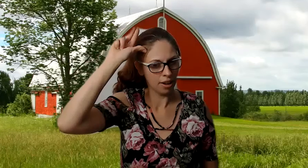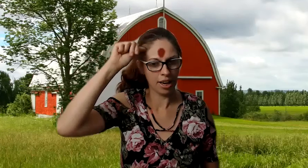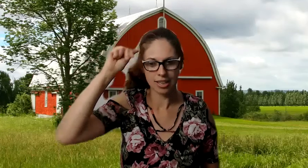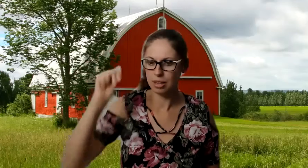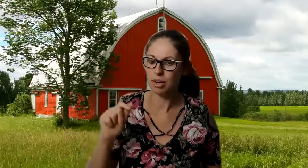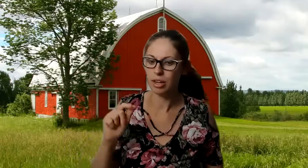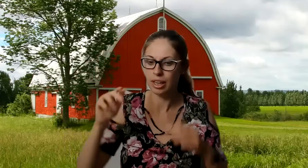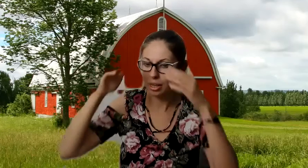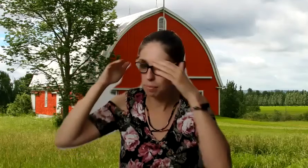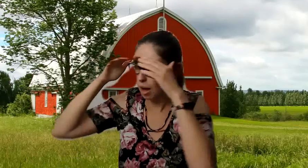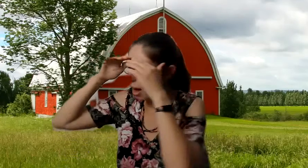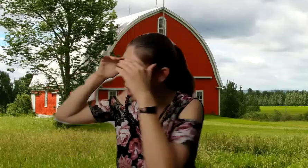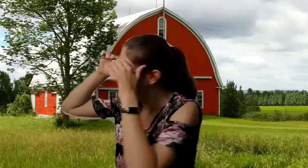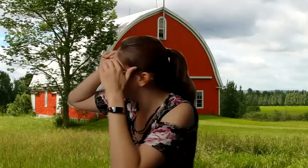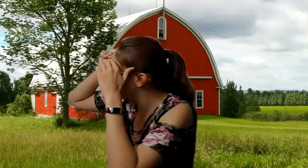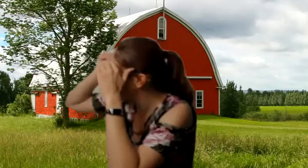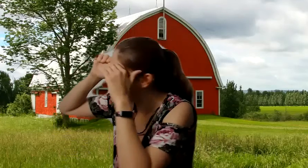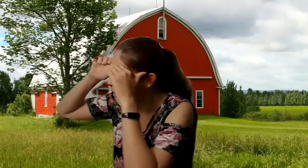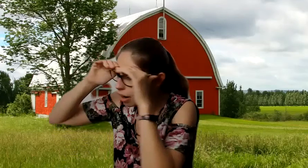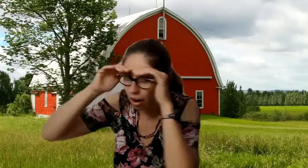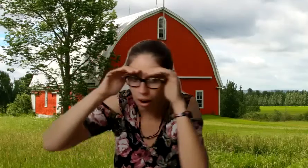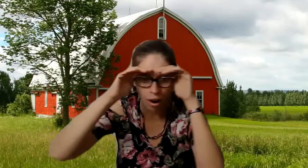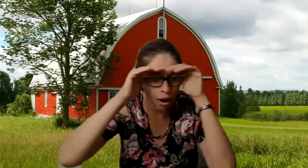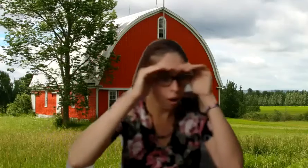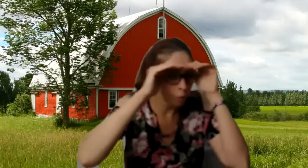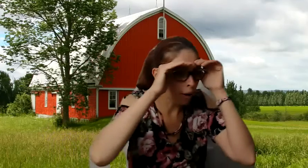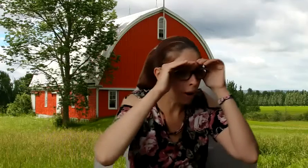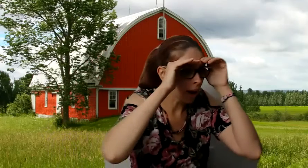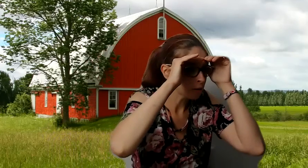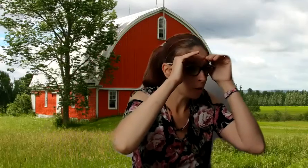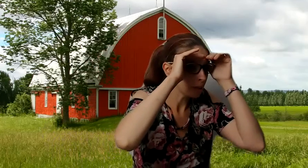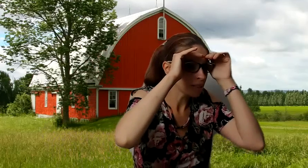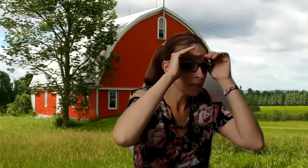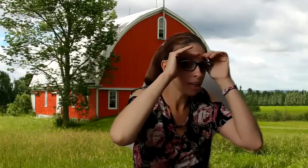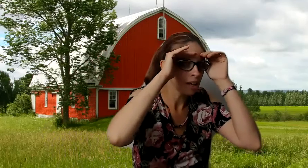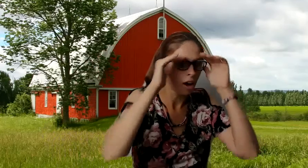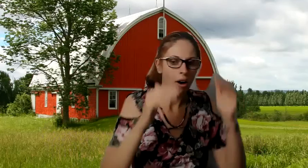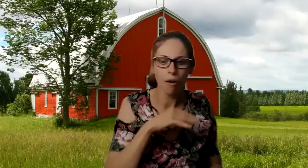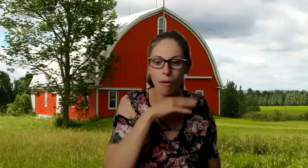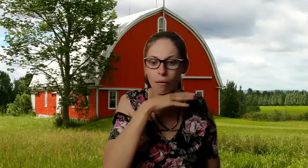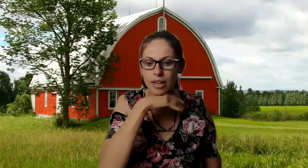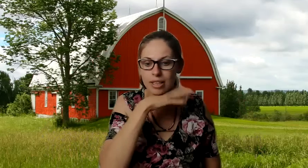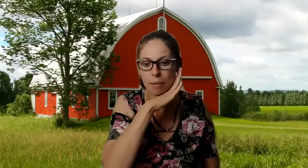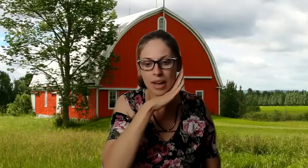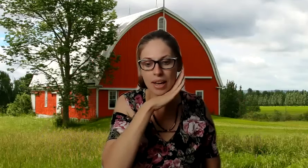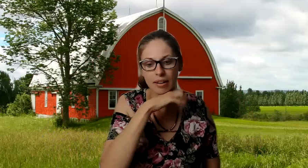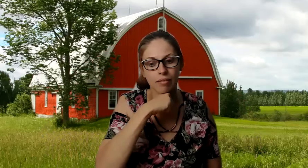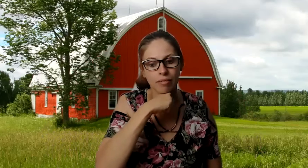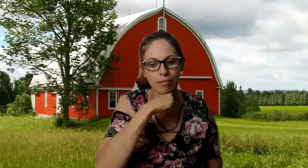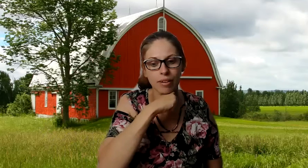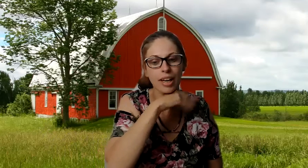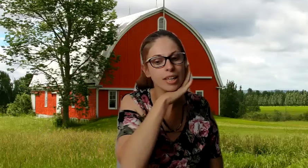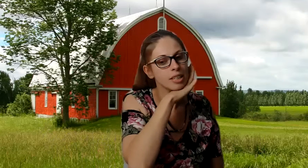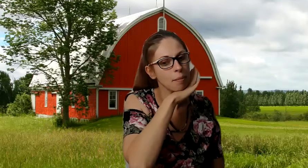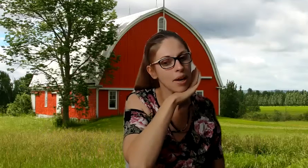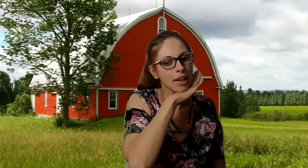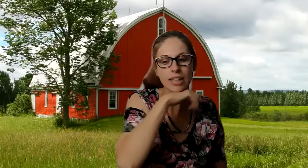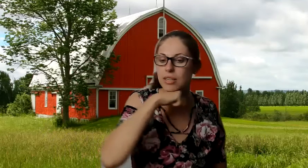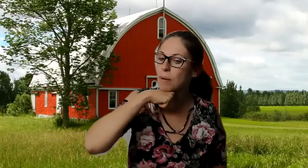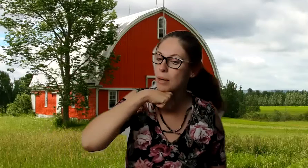Let's keep looking. Keep your eyes open. What else we can see? Oh, it's a pig. It's a pig. It's a pink